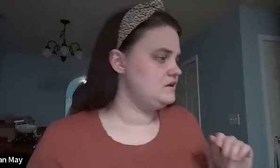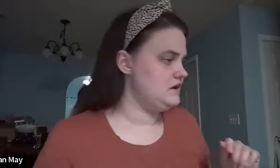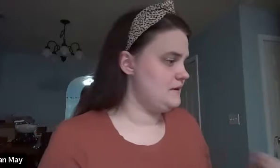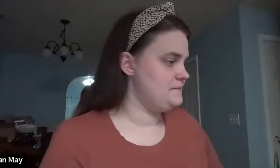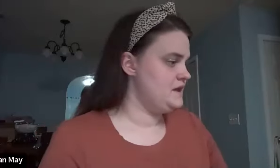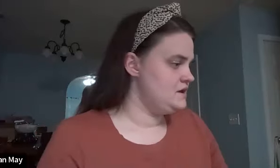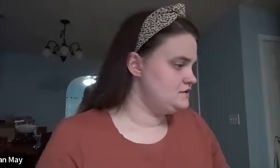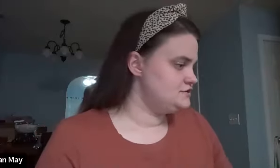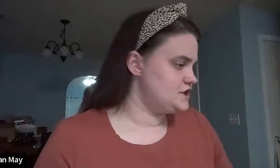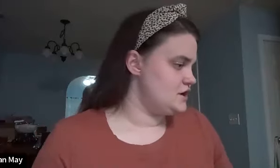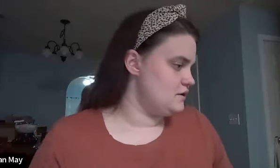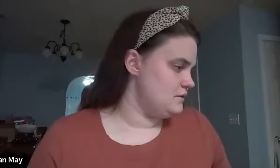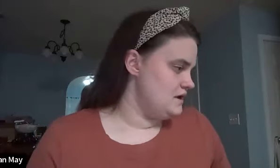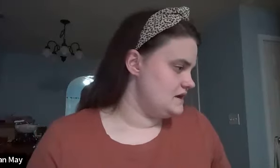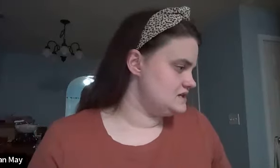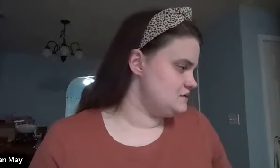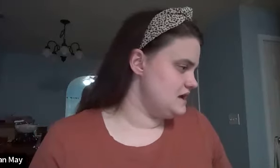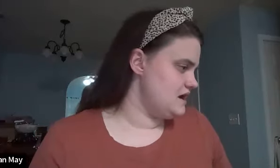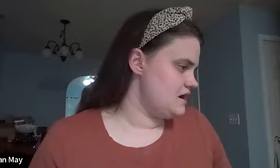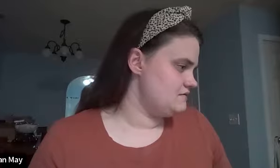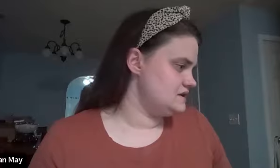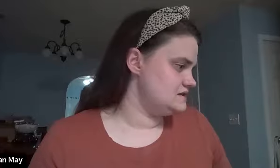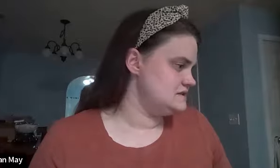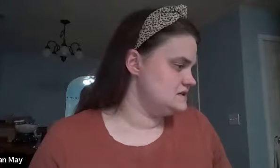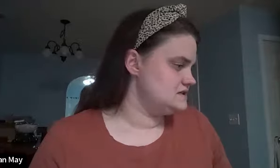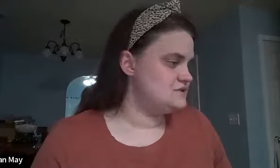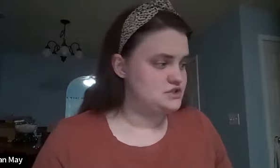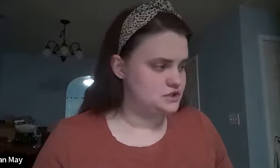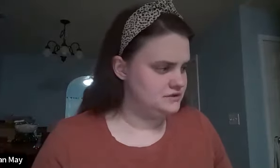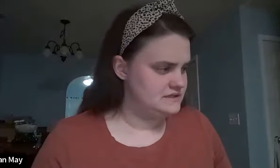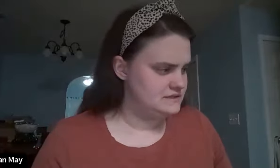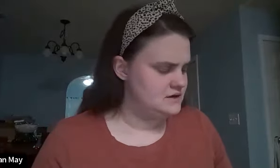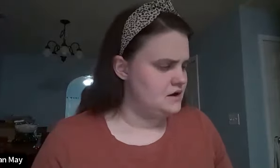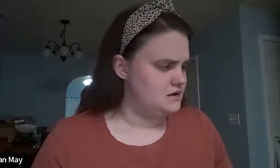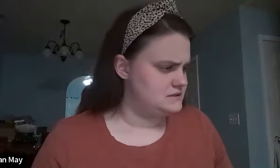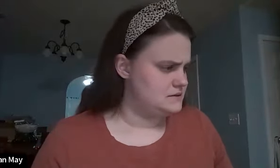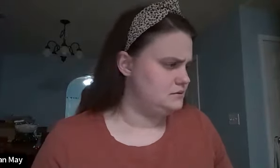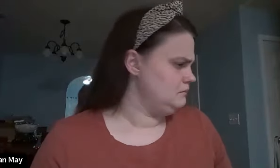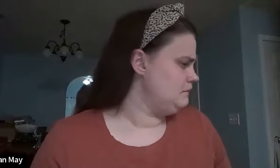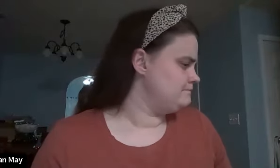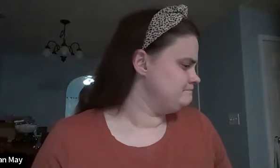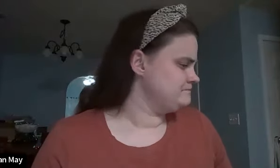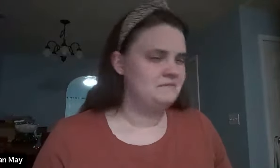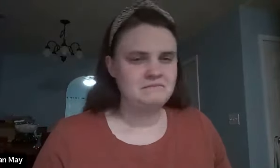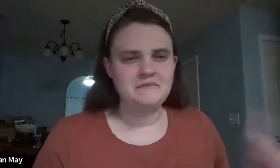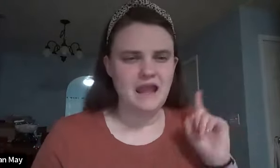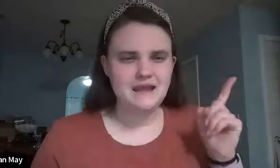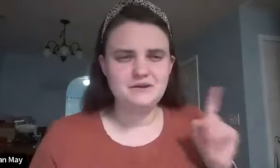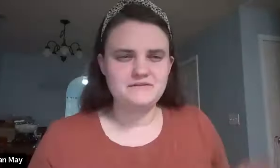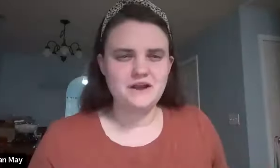Okay, so the next one I have is some desserts. Also, I know what I forgot in